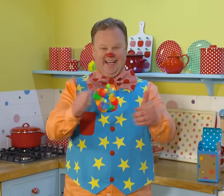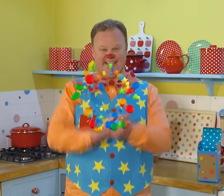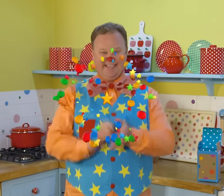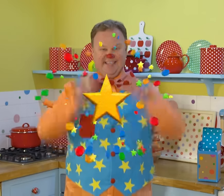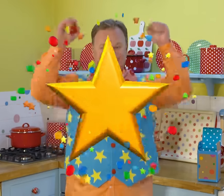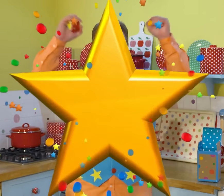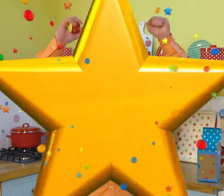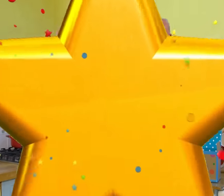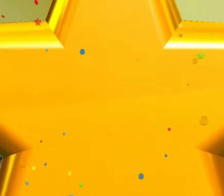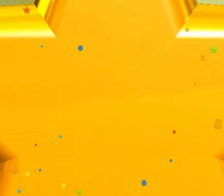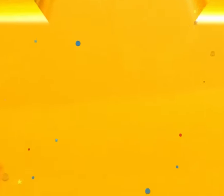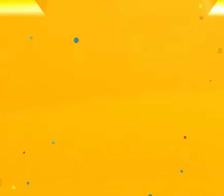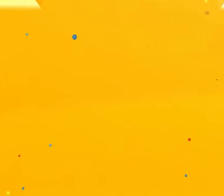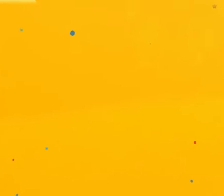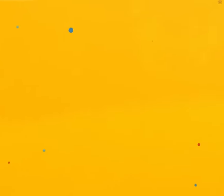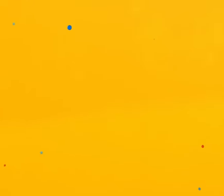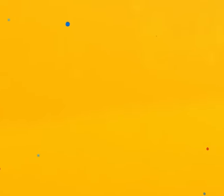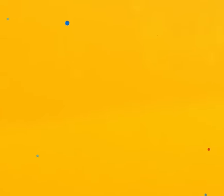stars. Yay!